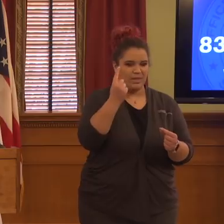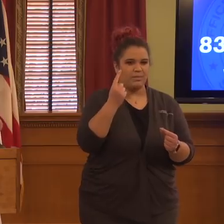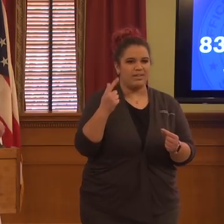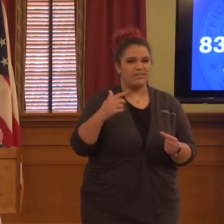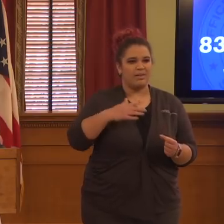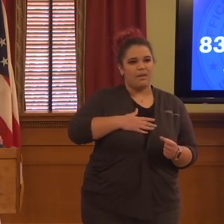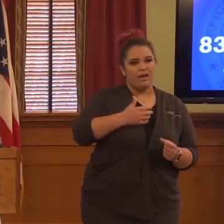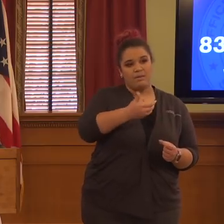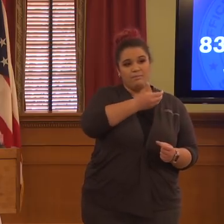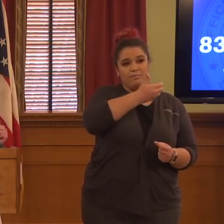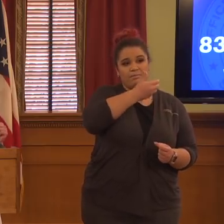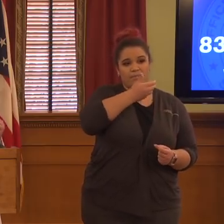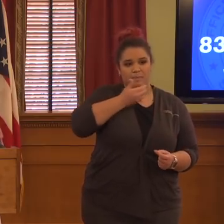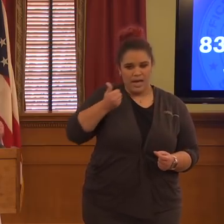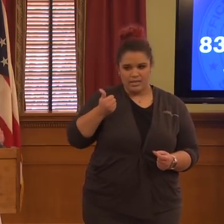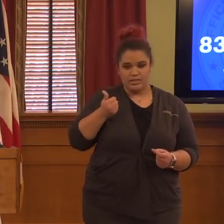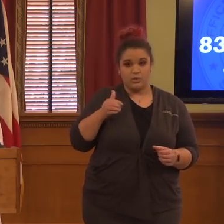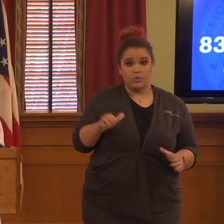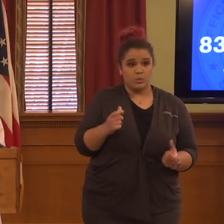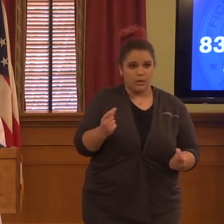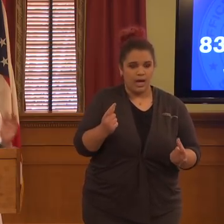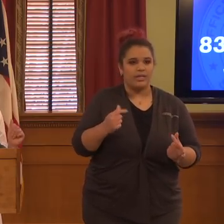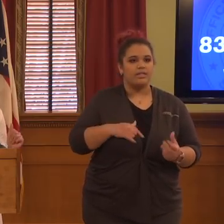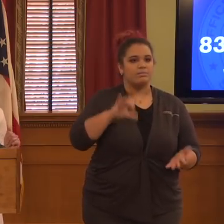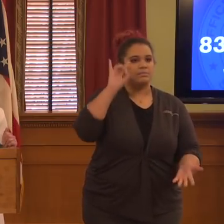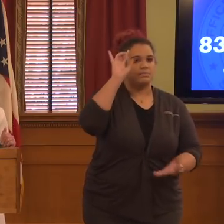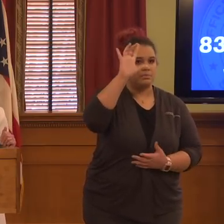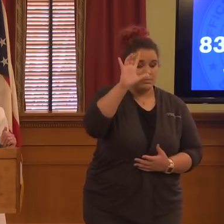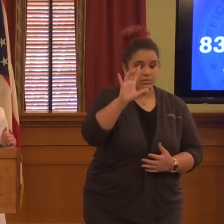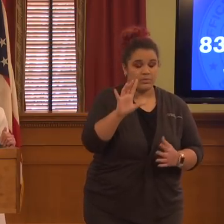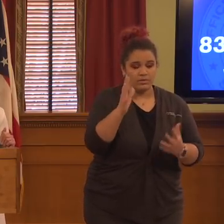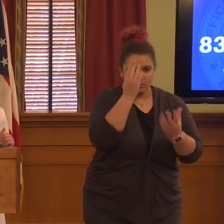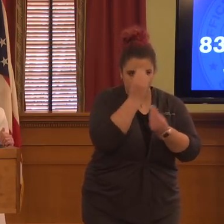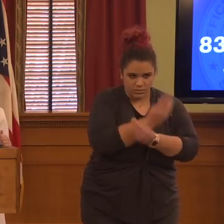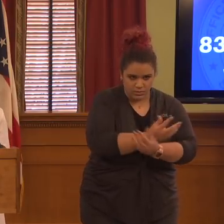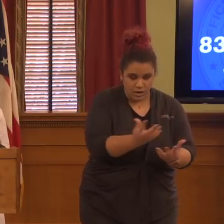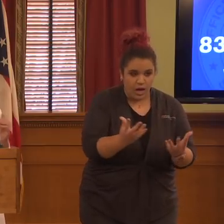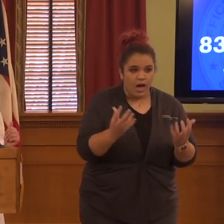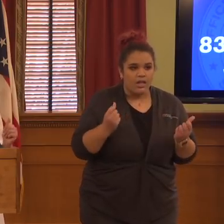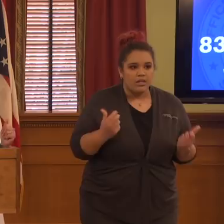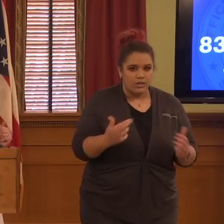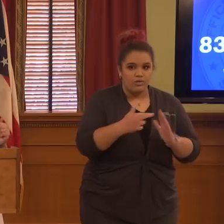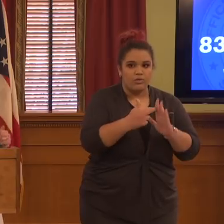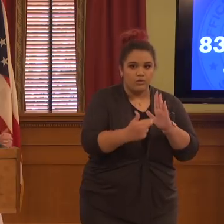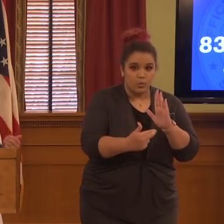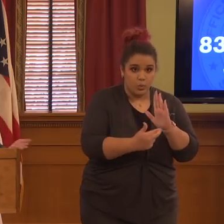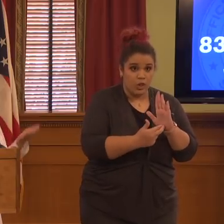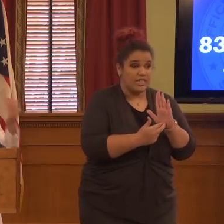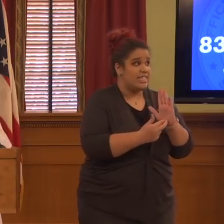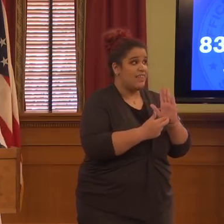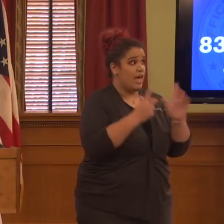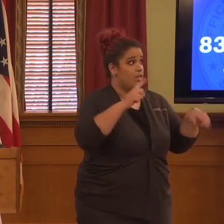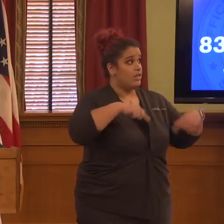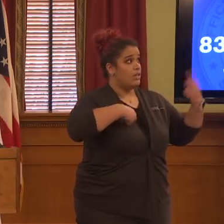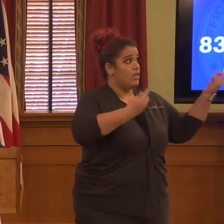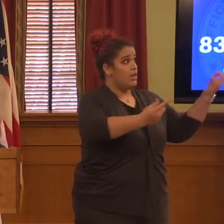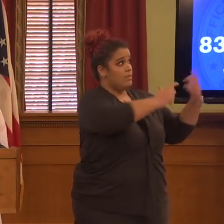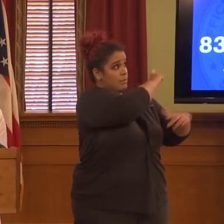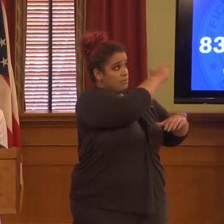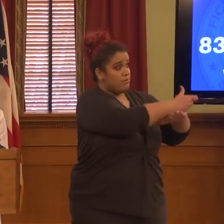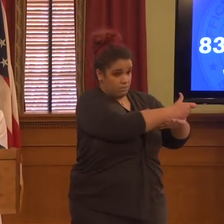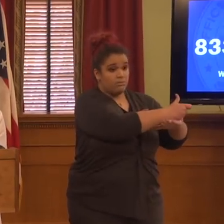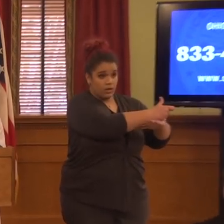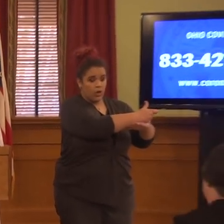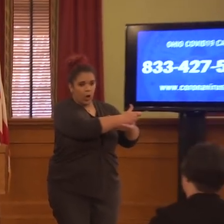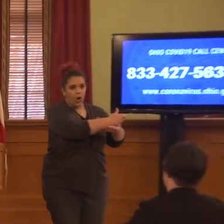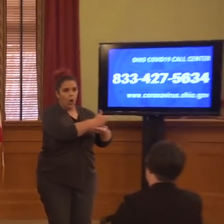do is help those at home. Please know that lots of rules are going to be broken, and our country will be fixing